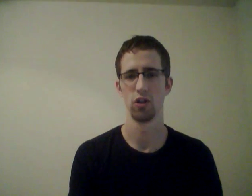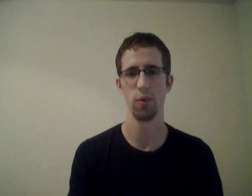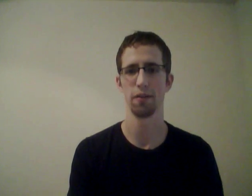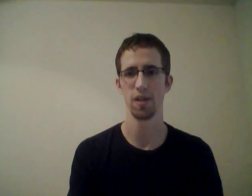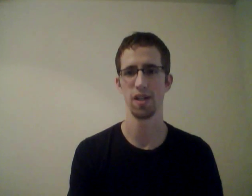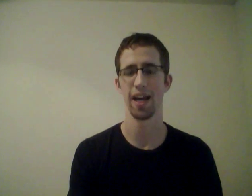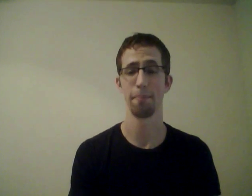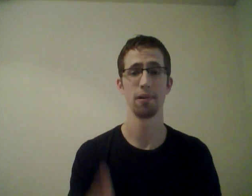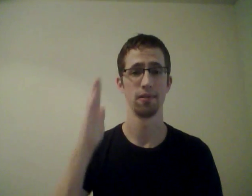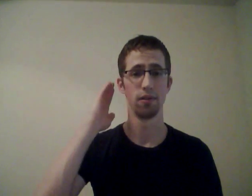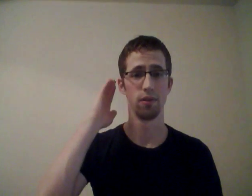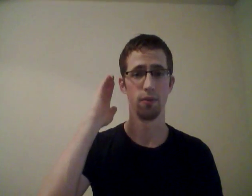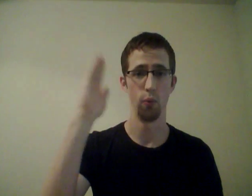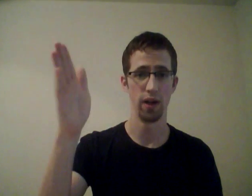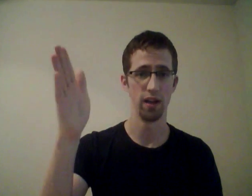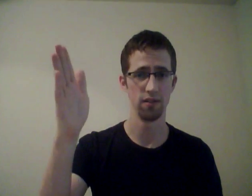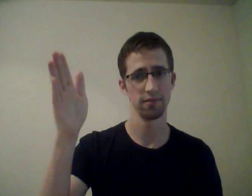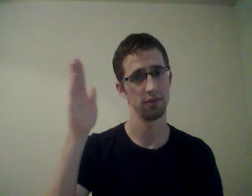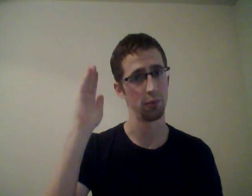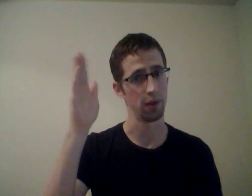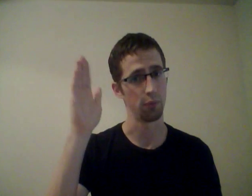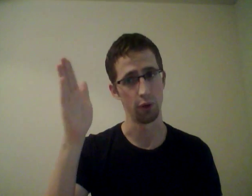quick recap. Will with would.